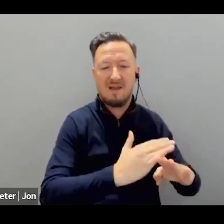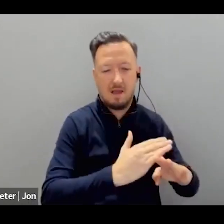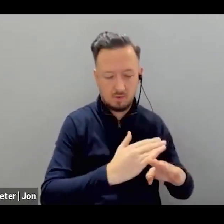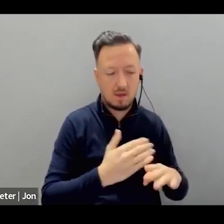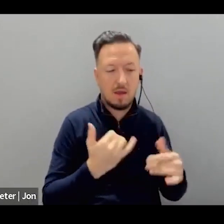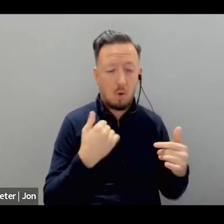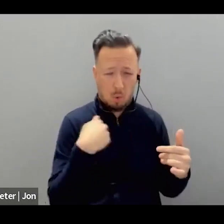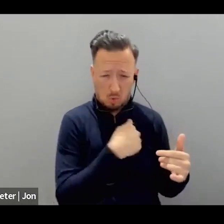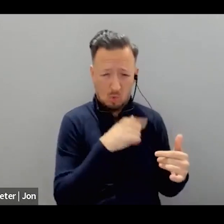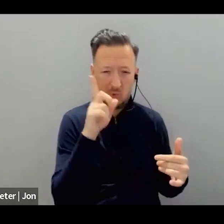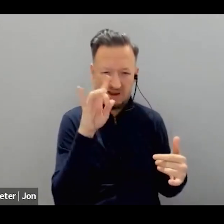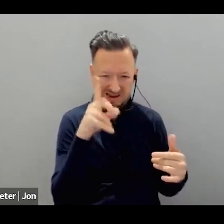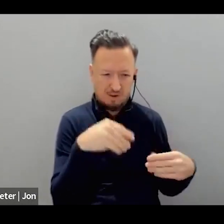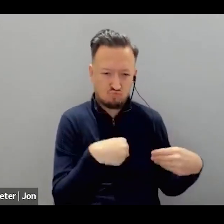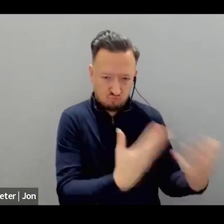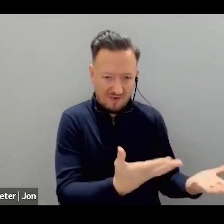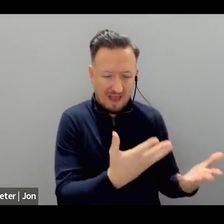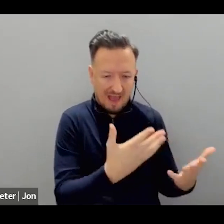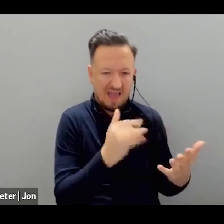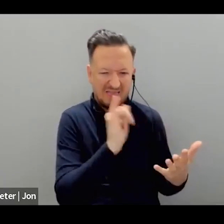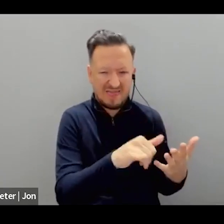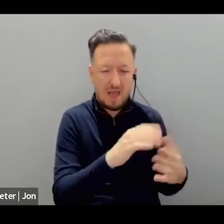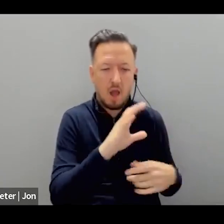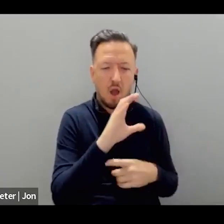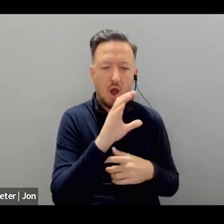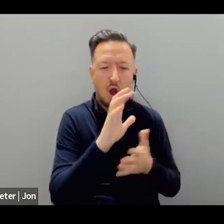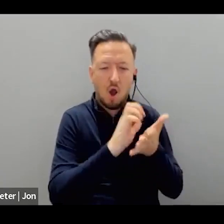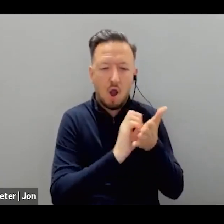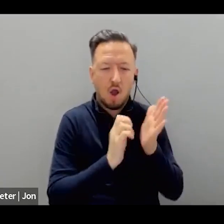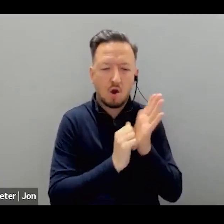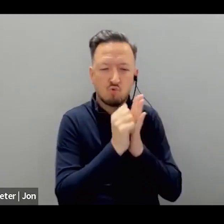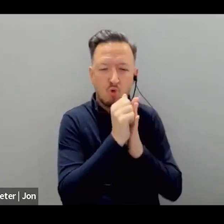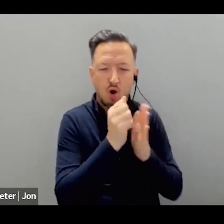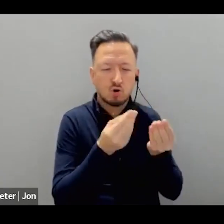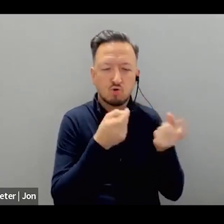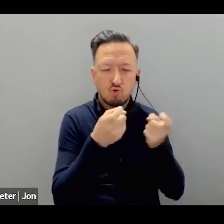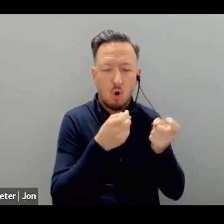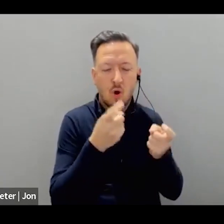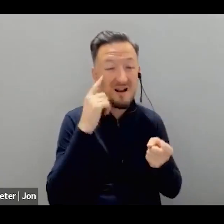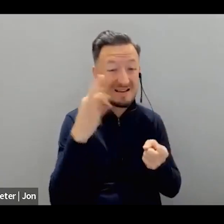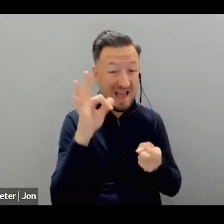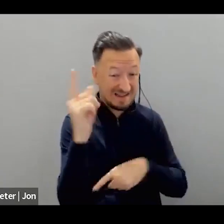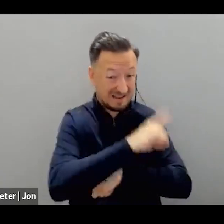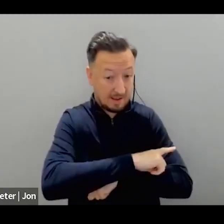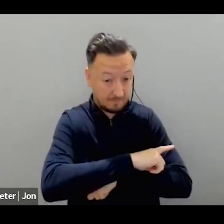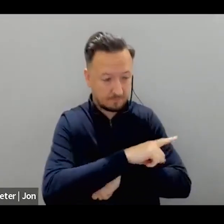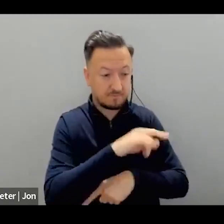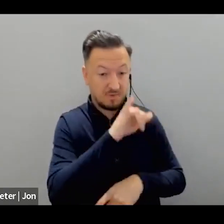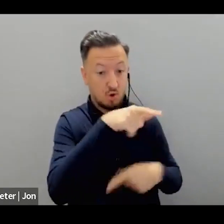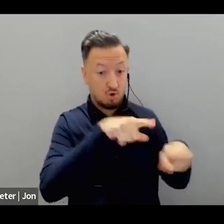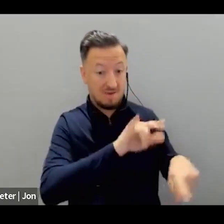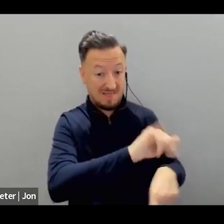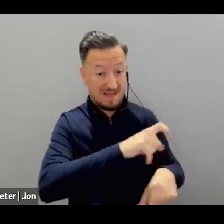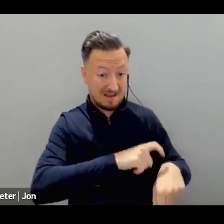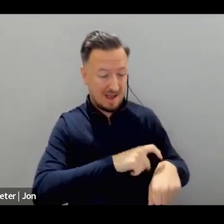for about 19 days. During that period, we were only able to treat the raw water with